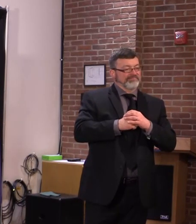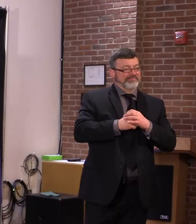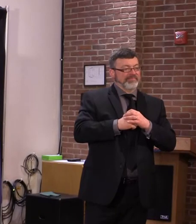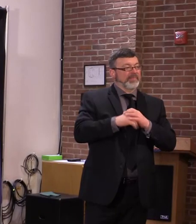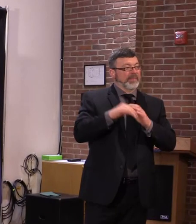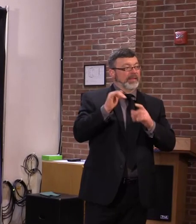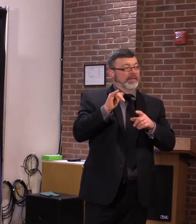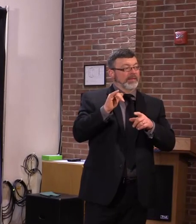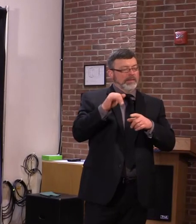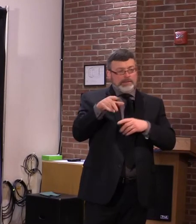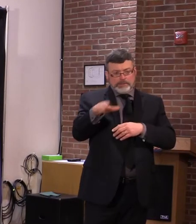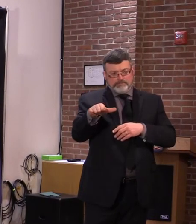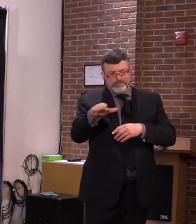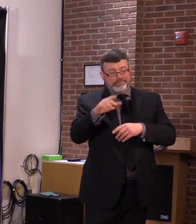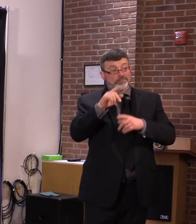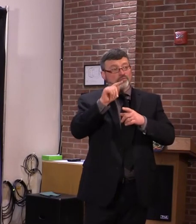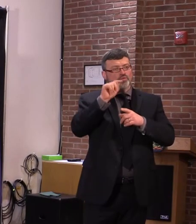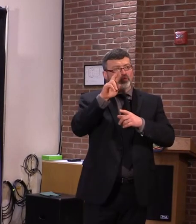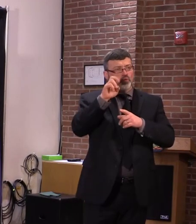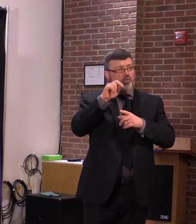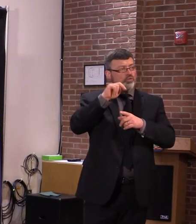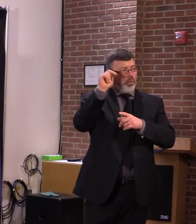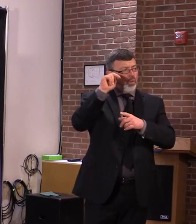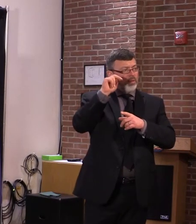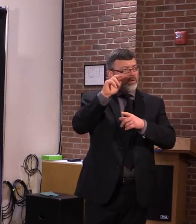Mike, True North Reports.